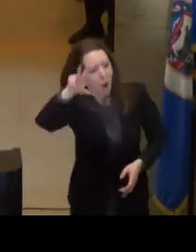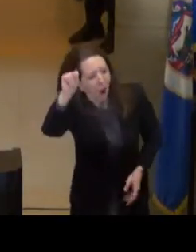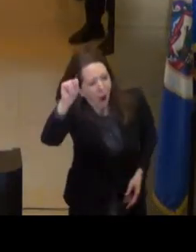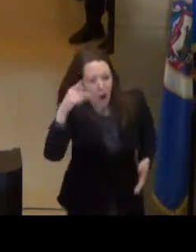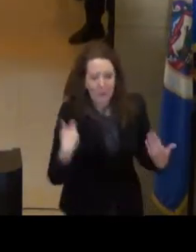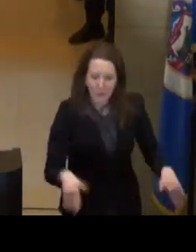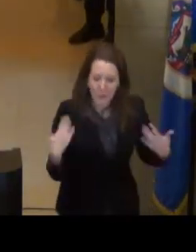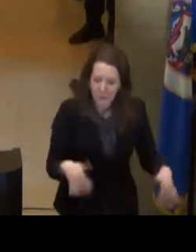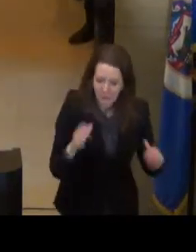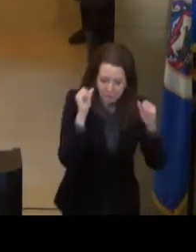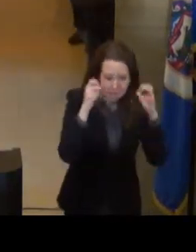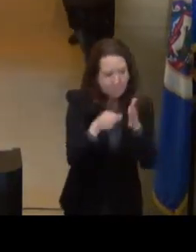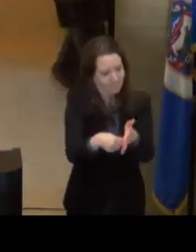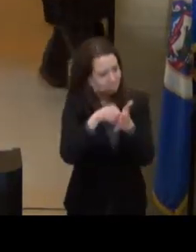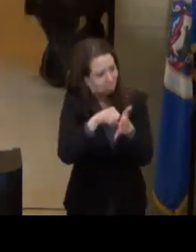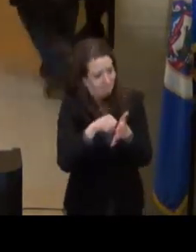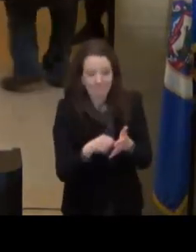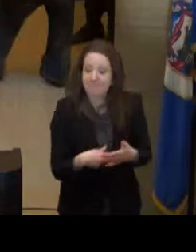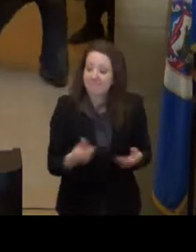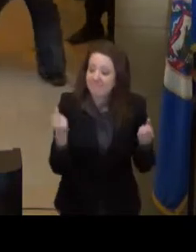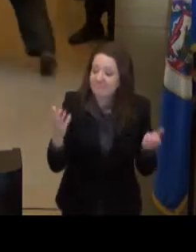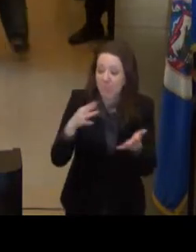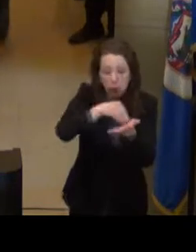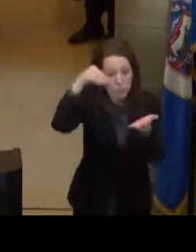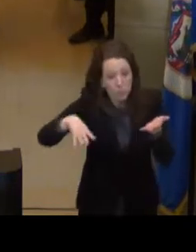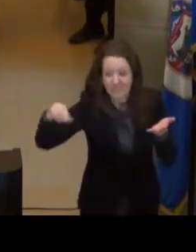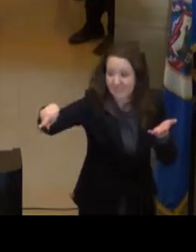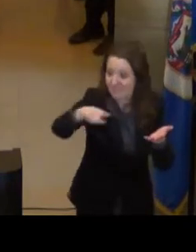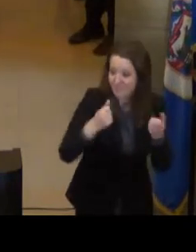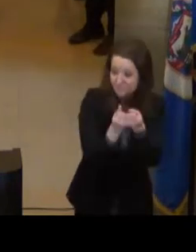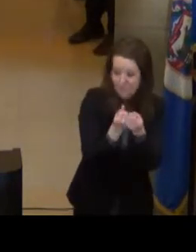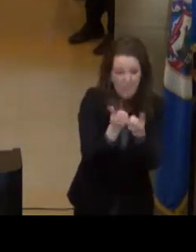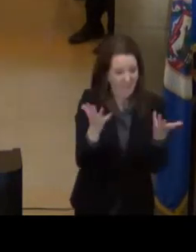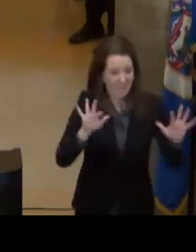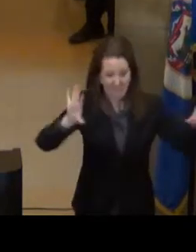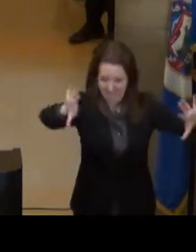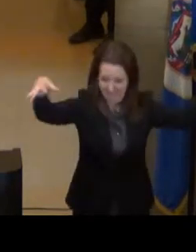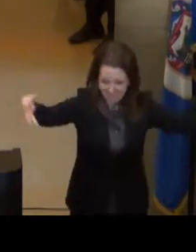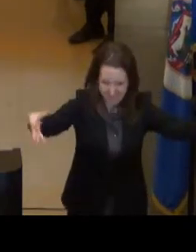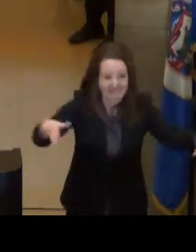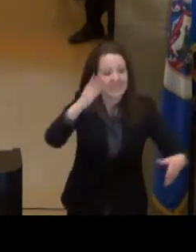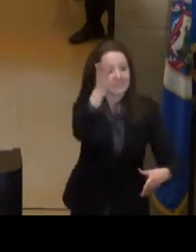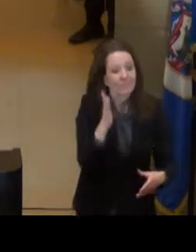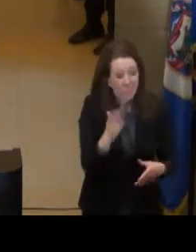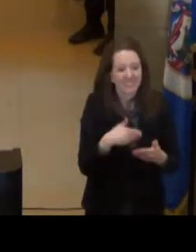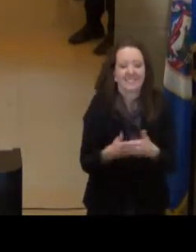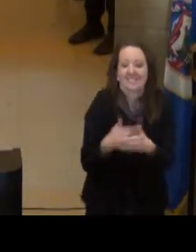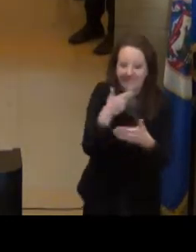So yeah, we have all this student support out here, and you heard from our speakers, and now